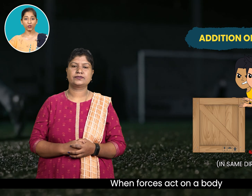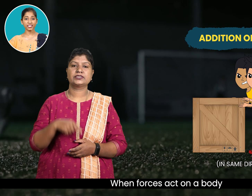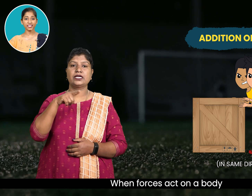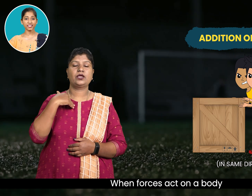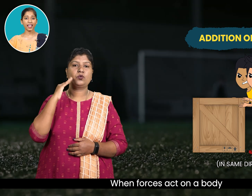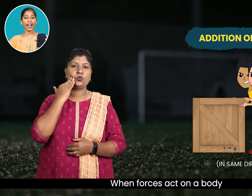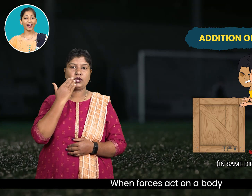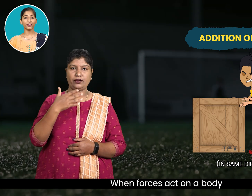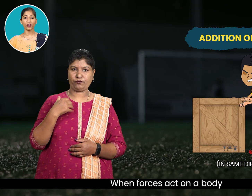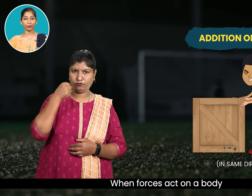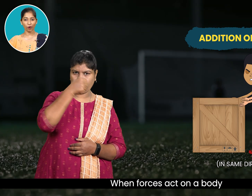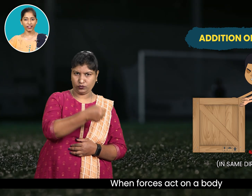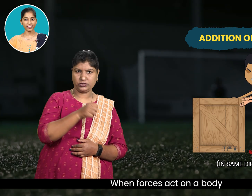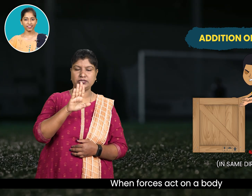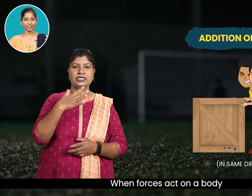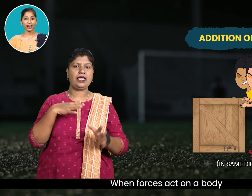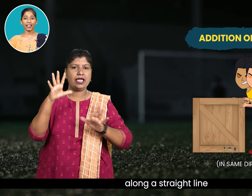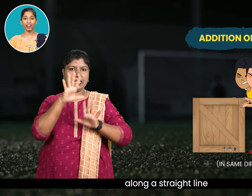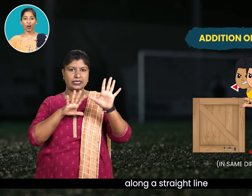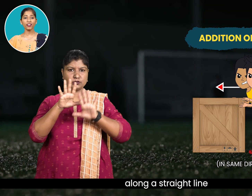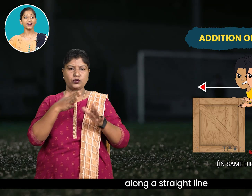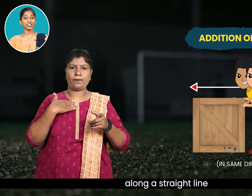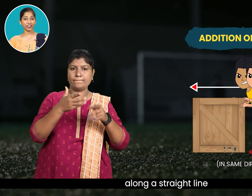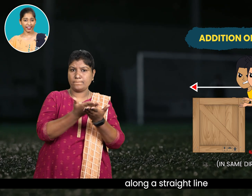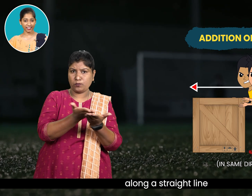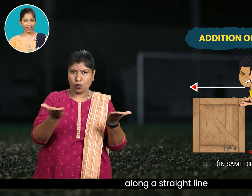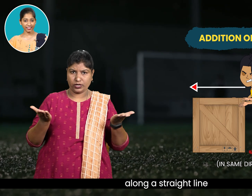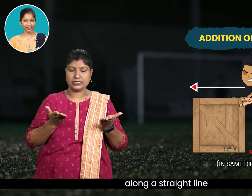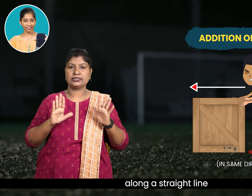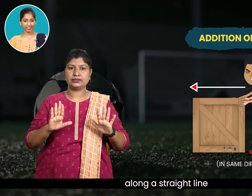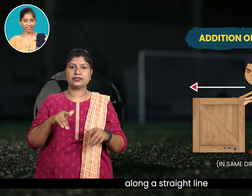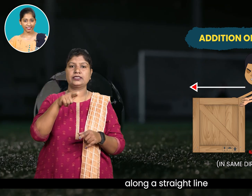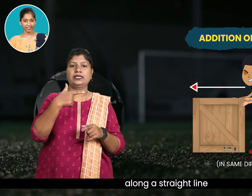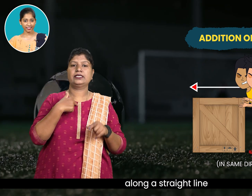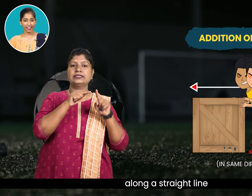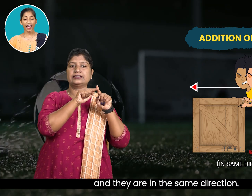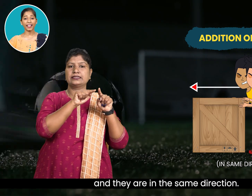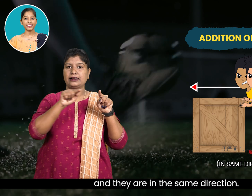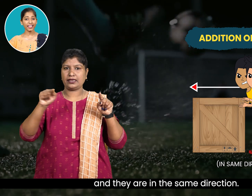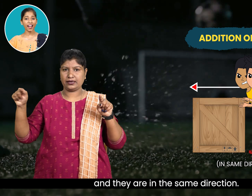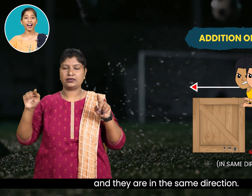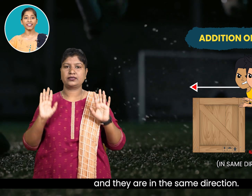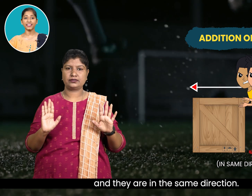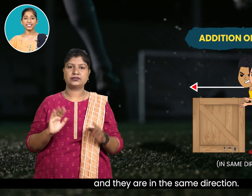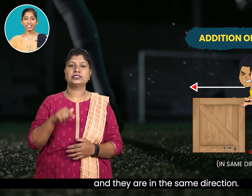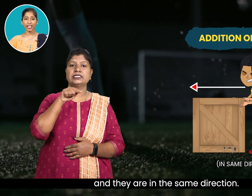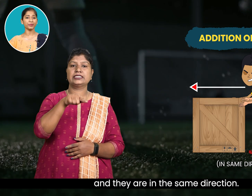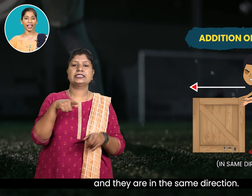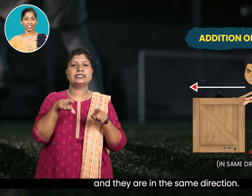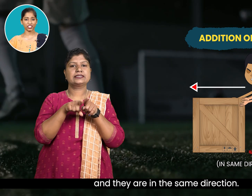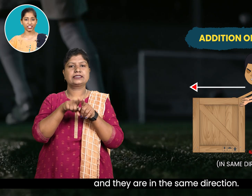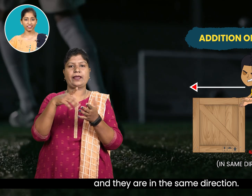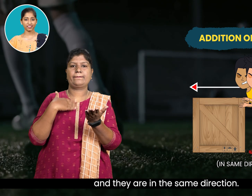When forces act on a body along a straight line and they are in the